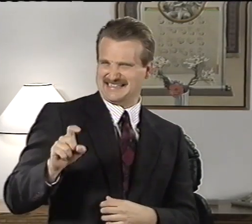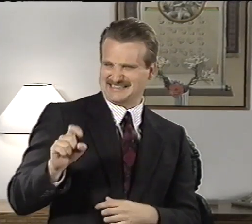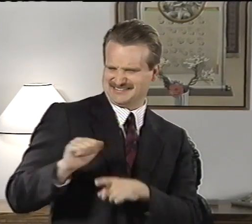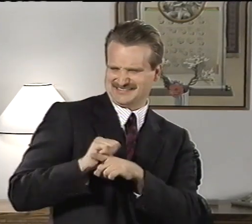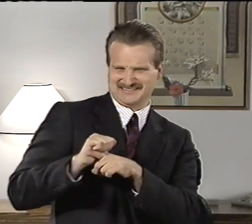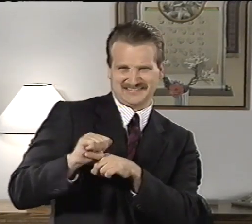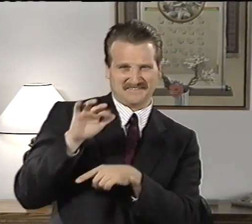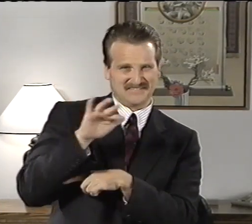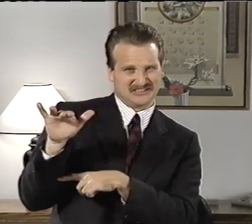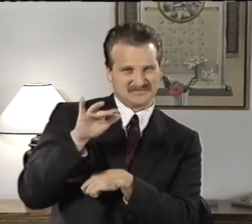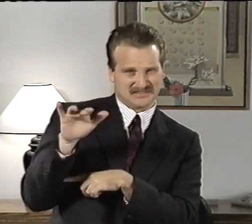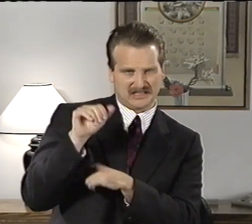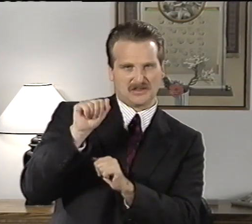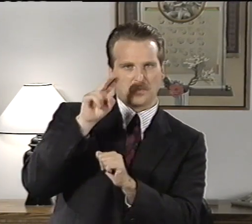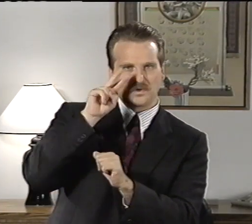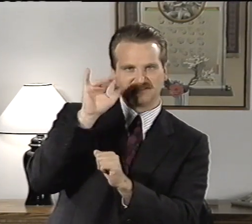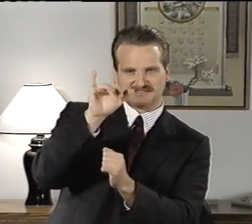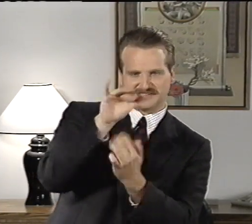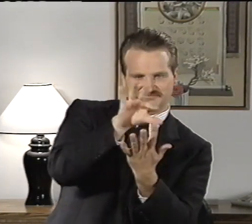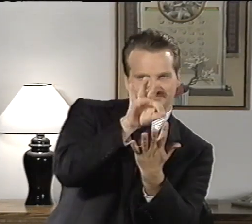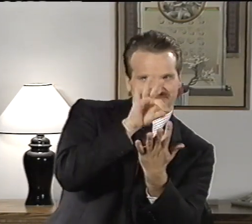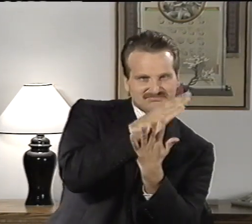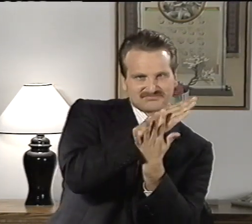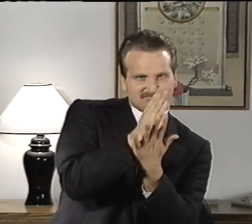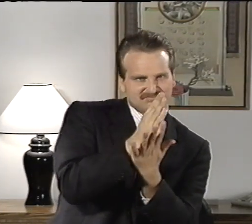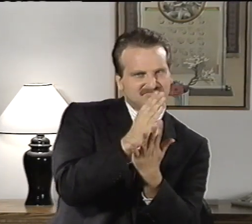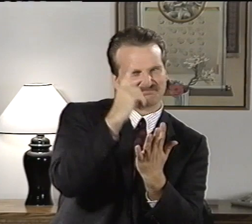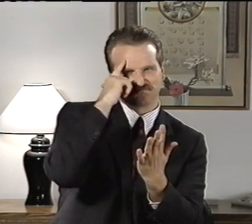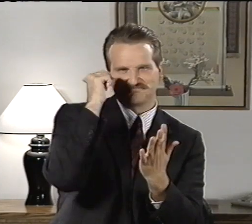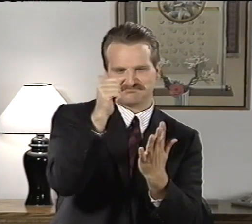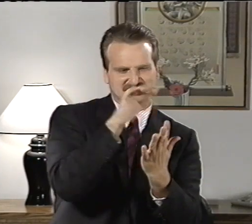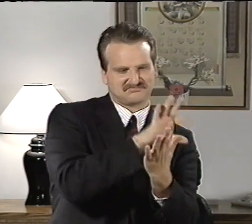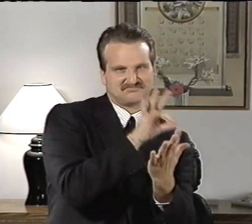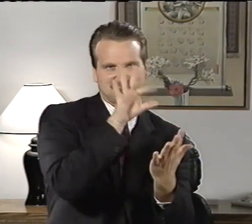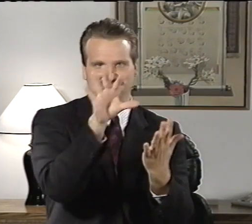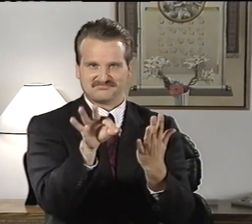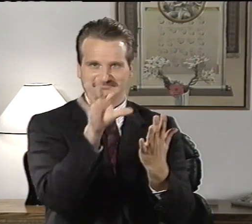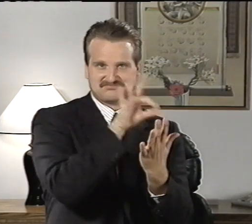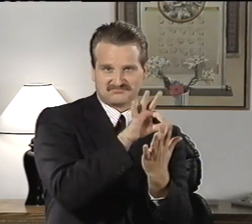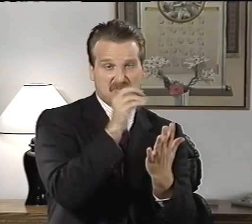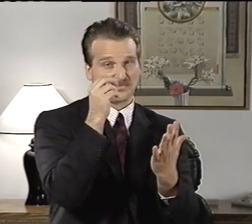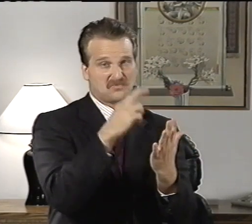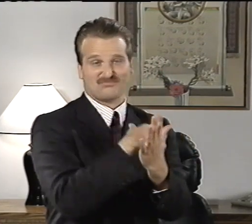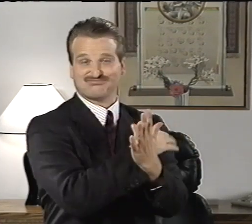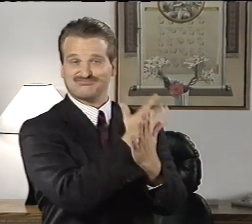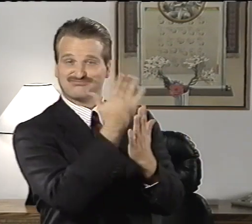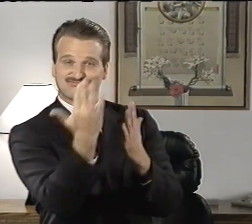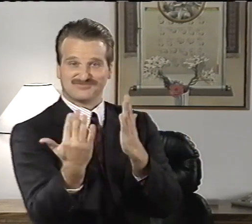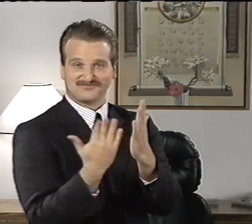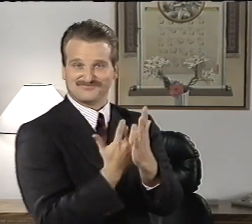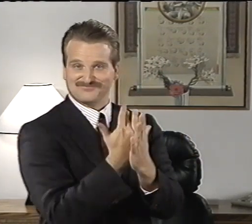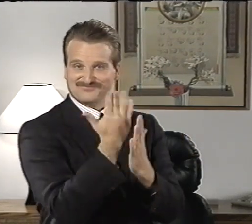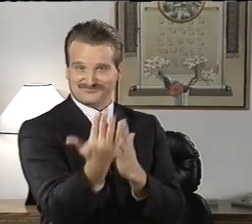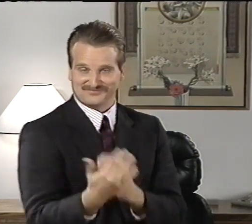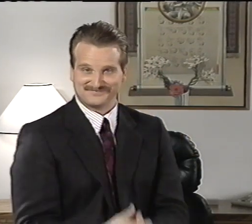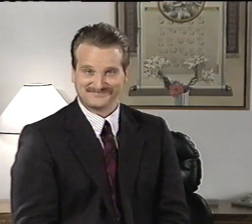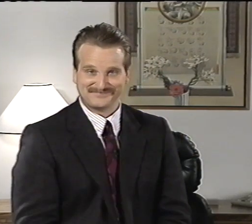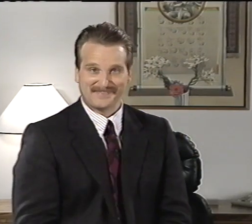If you feel you need more practice on expressive fingerspelling, select that segment to watch, or watch the entire tape